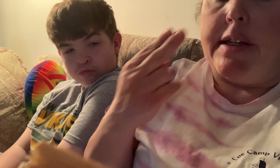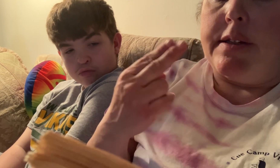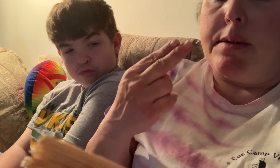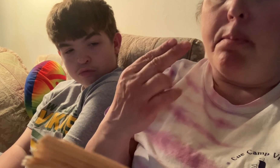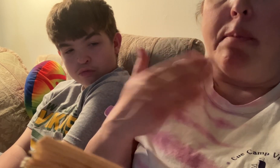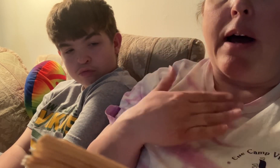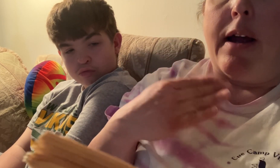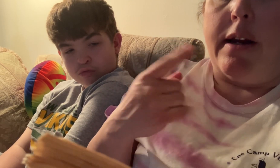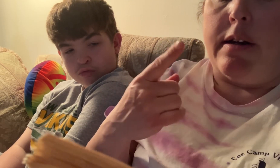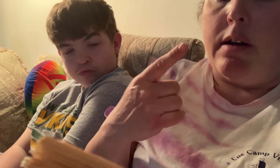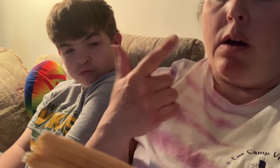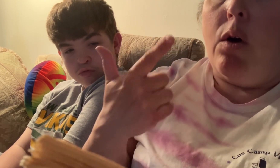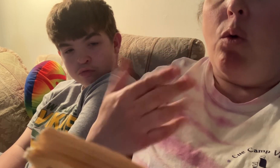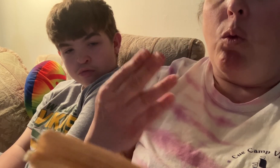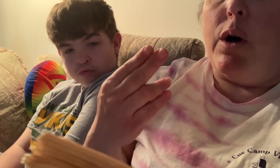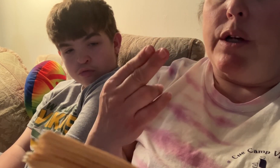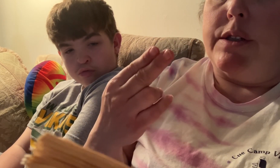Mary's mind was